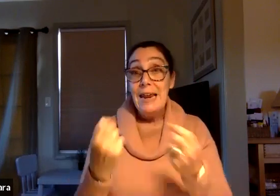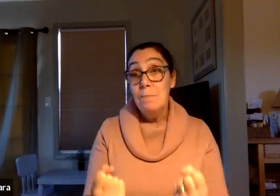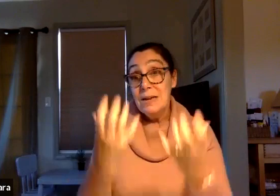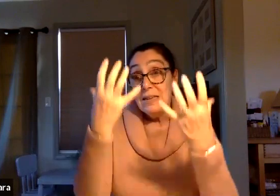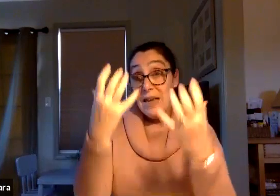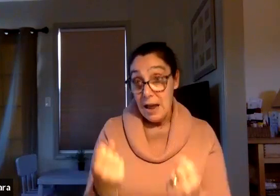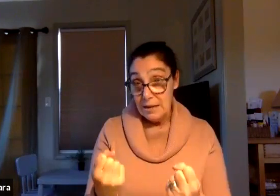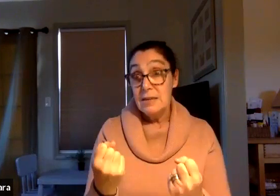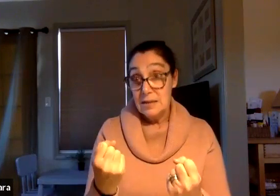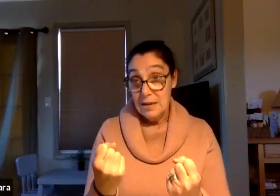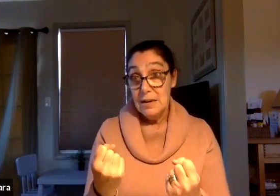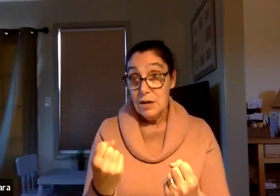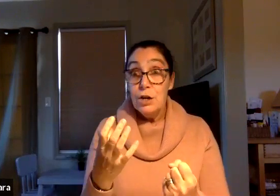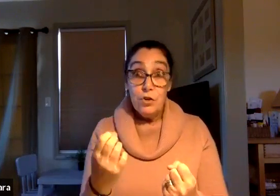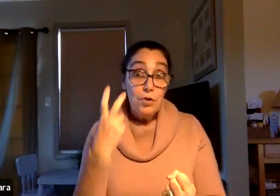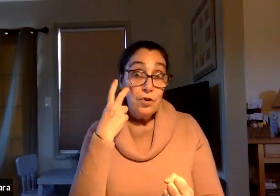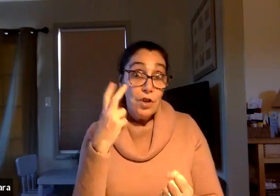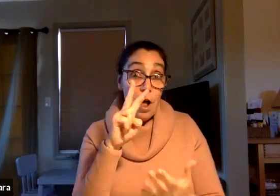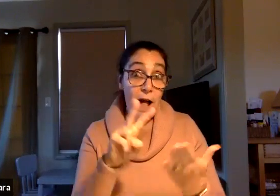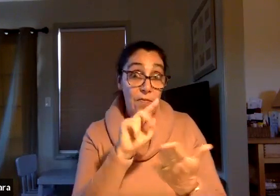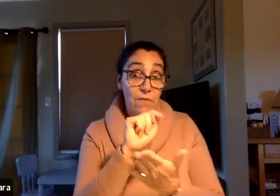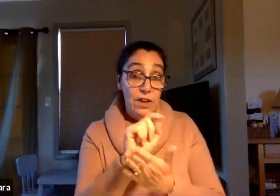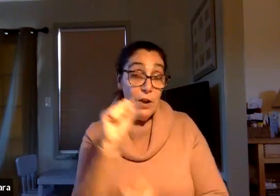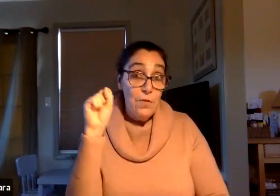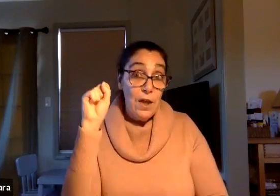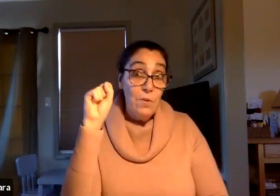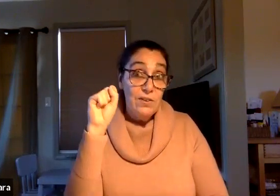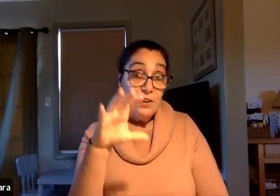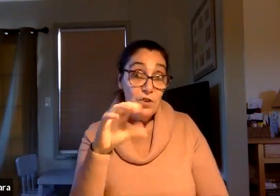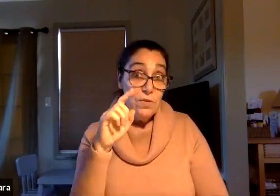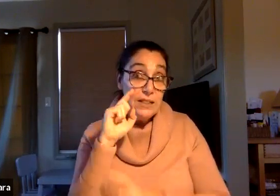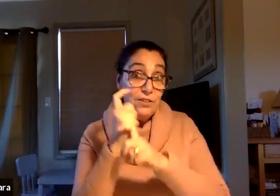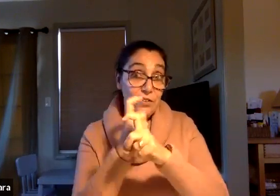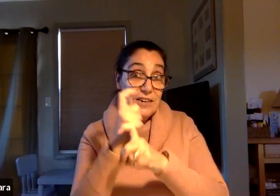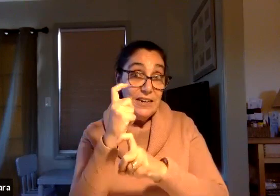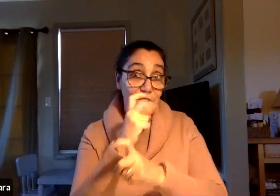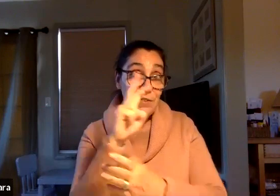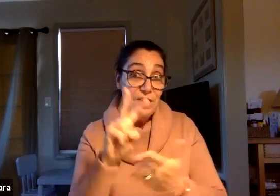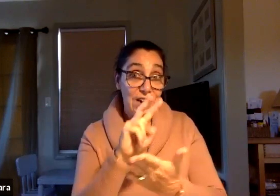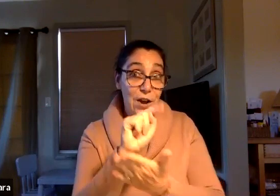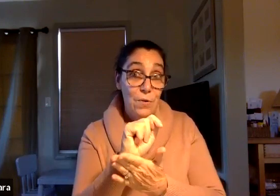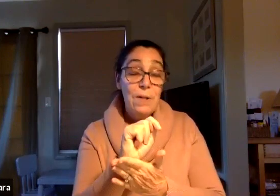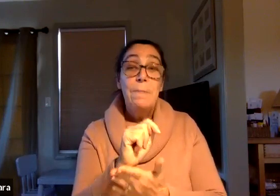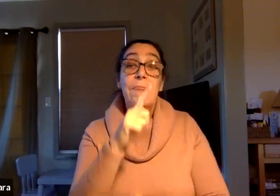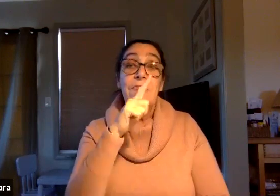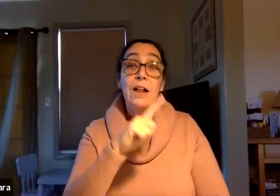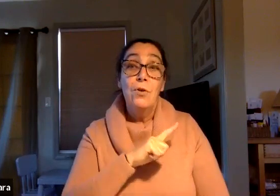name signs. So you saw on the video that we sent you, the little teaser video, that